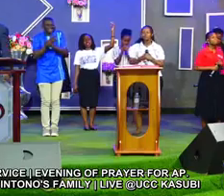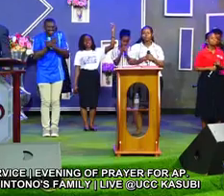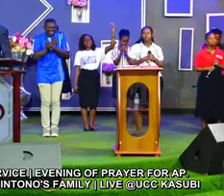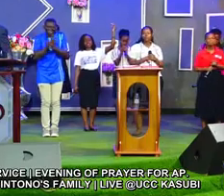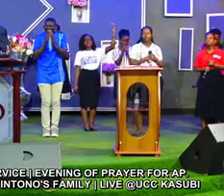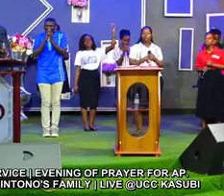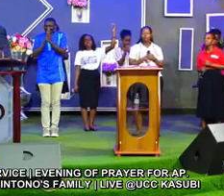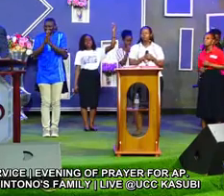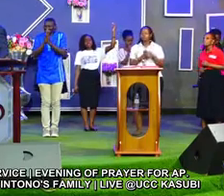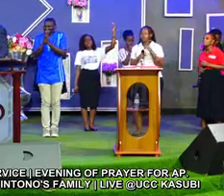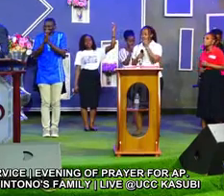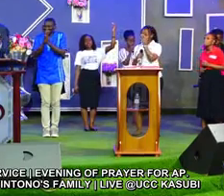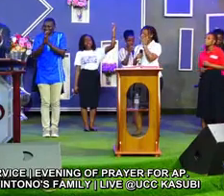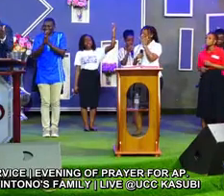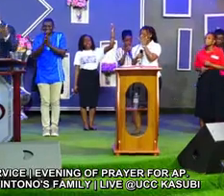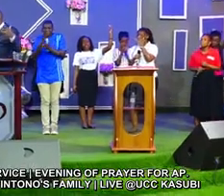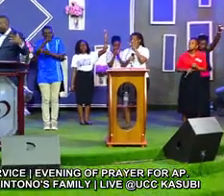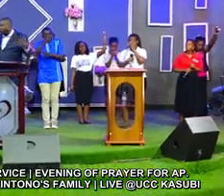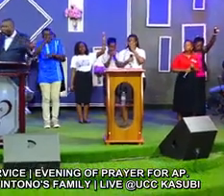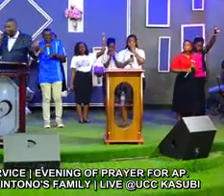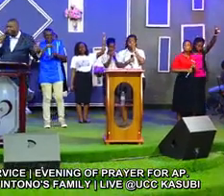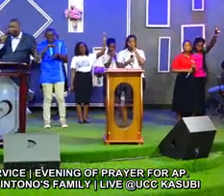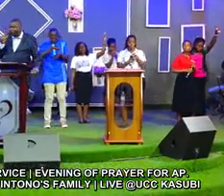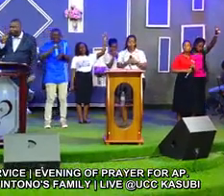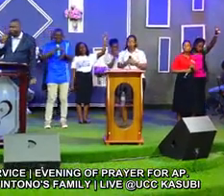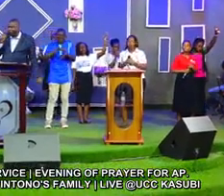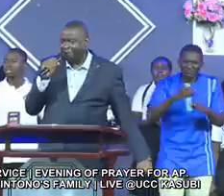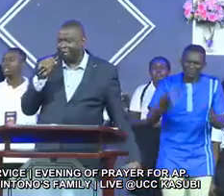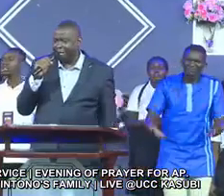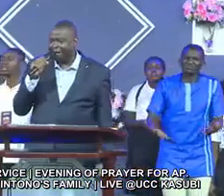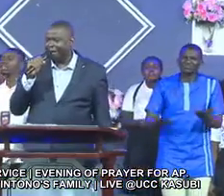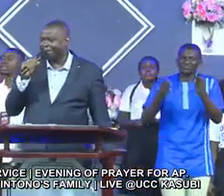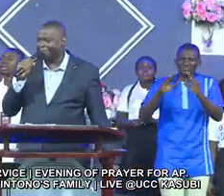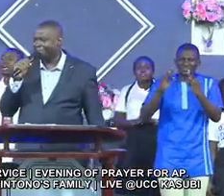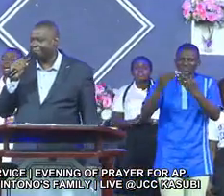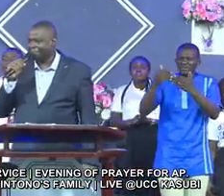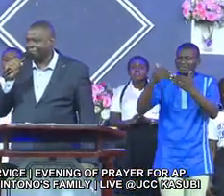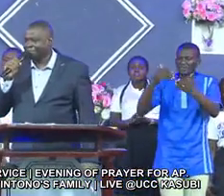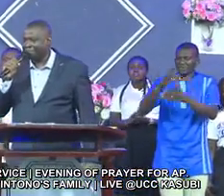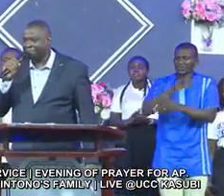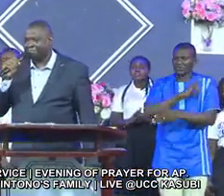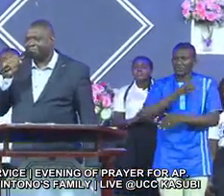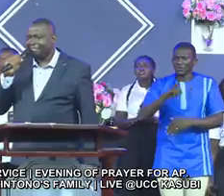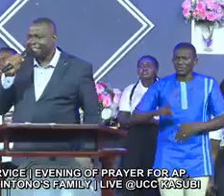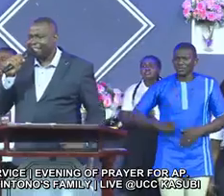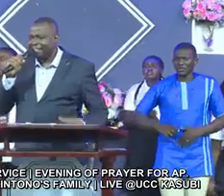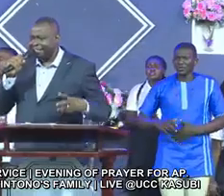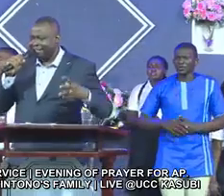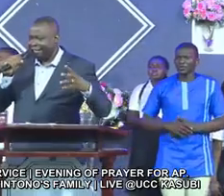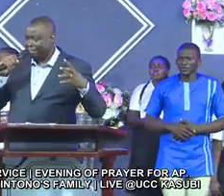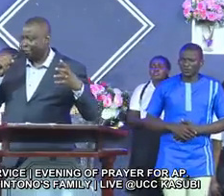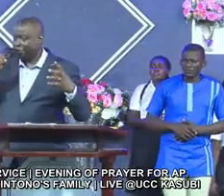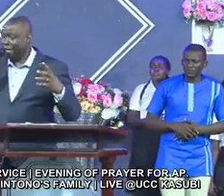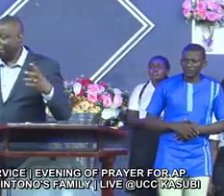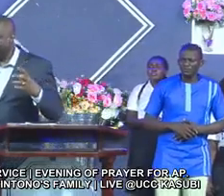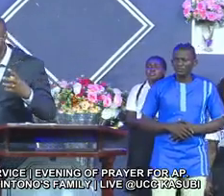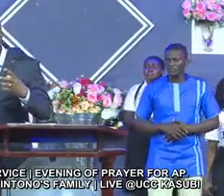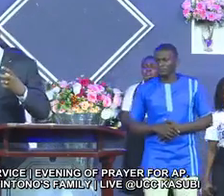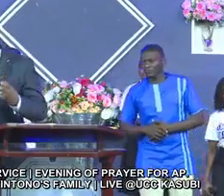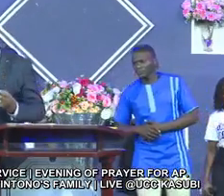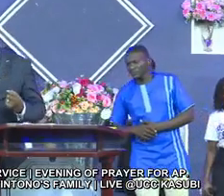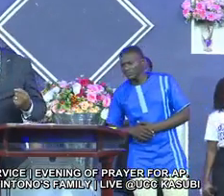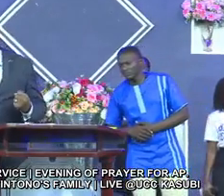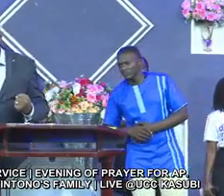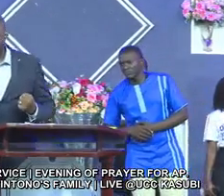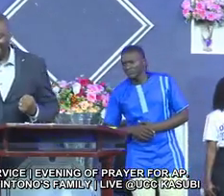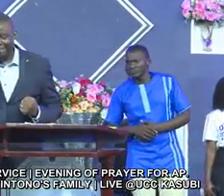The church, we are going to travel. It's set it to for Kwanjula's family no masogam kama. It's the right time to present the family to the Lord.